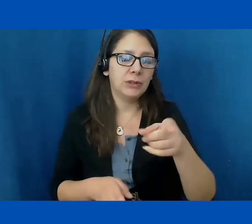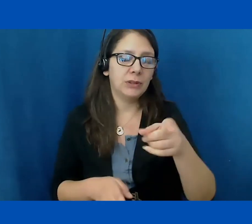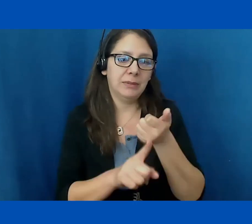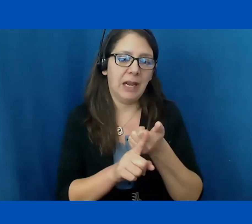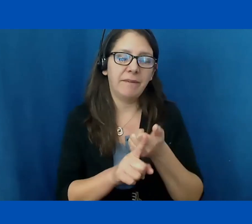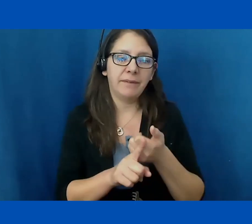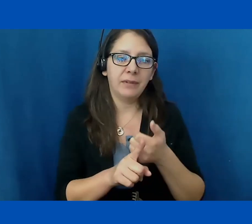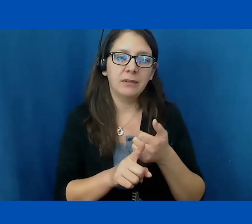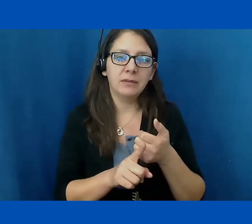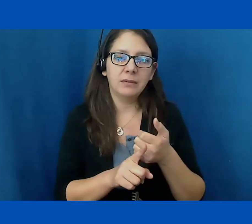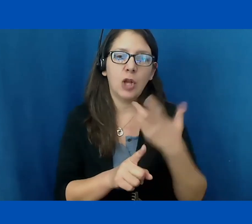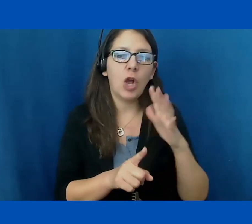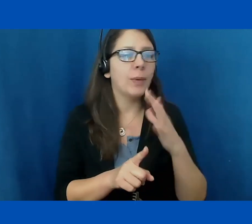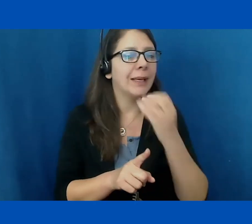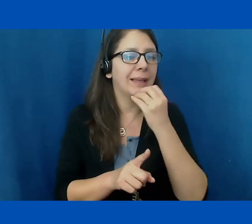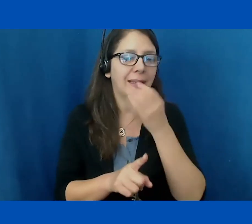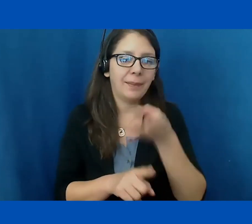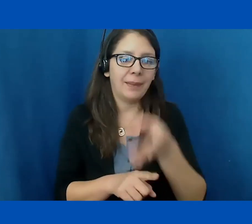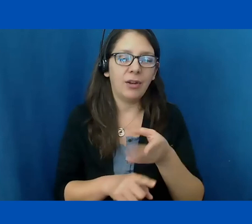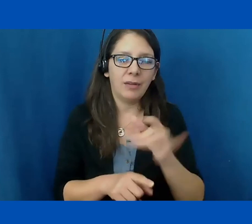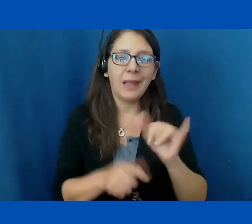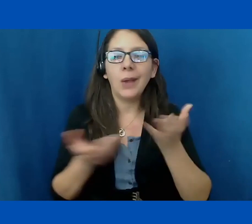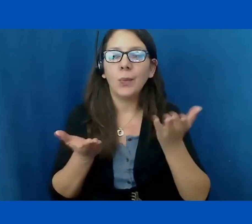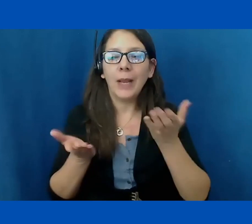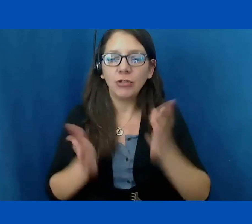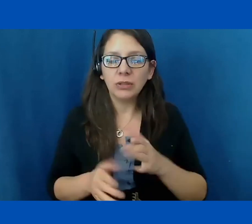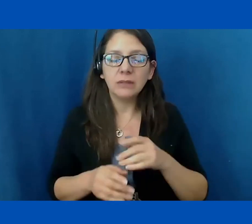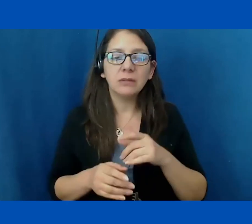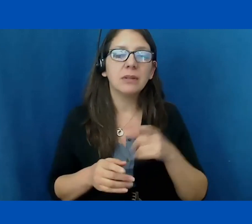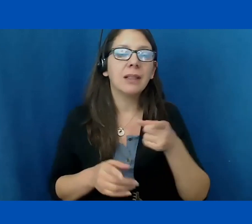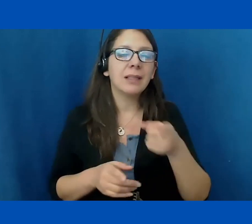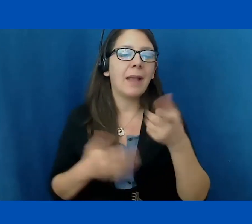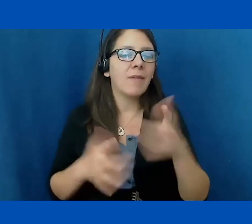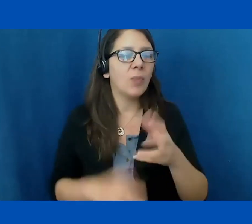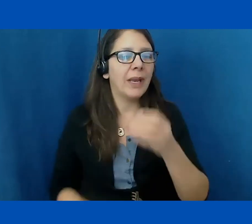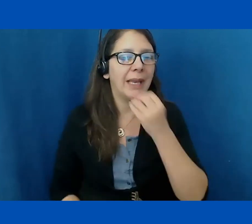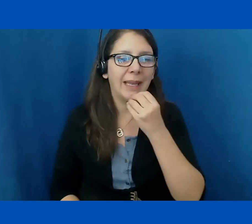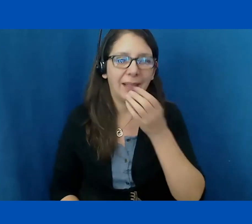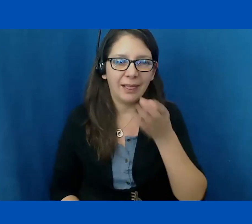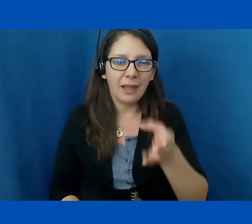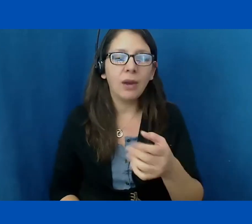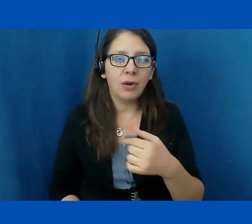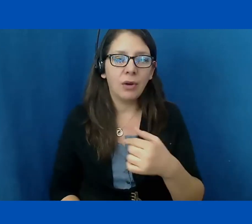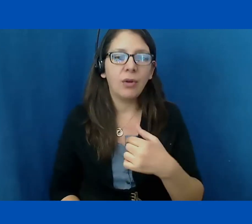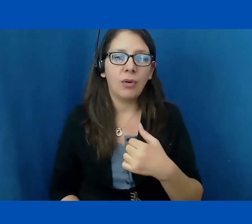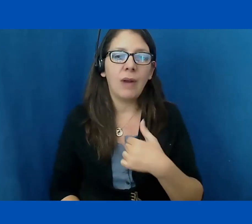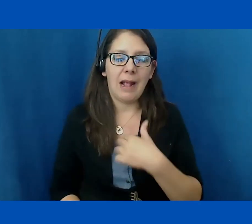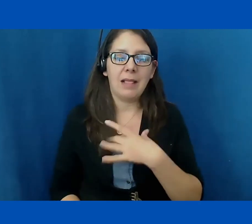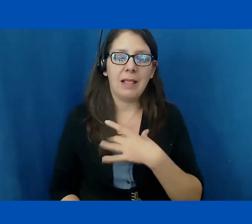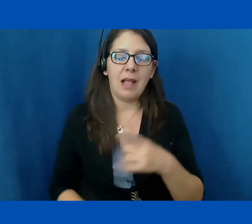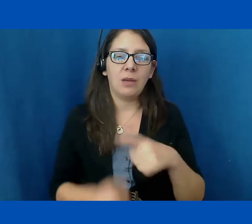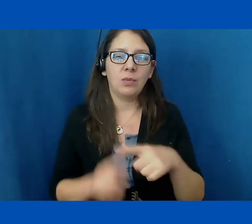person, I'm talking about the person who's the waitress or the waiter, right? And I always like asking for recommendations. I'm